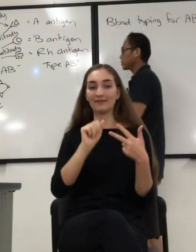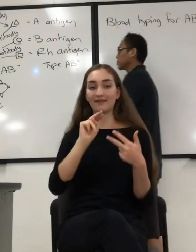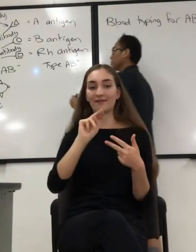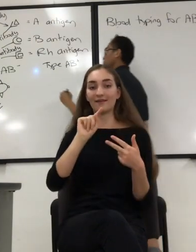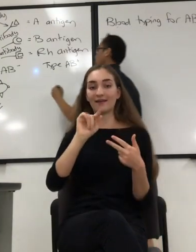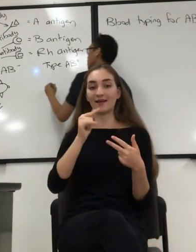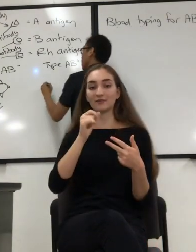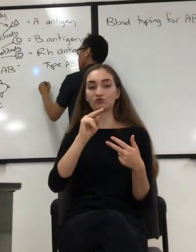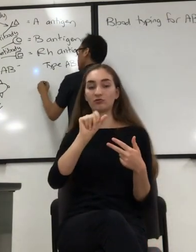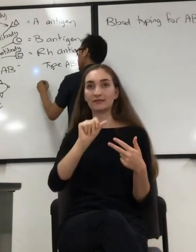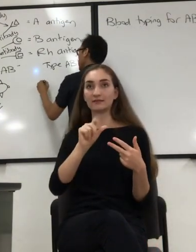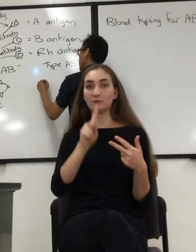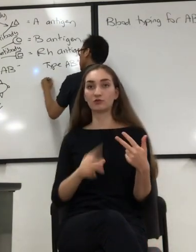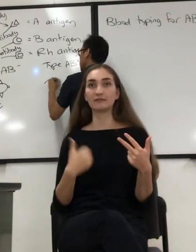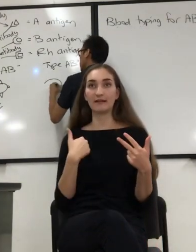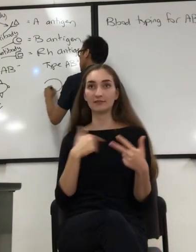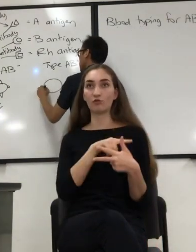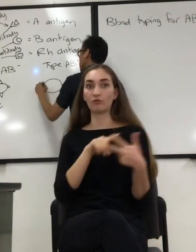present.